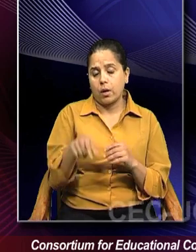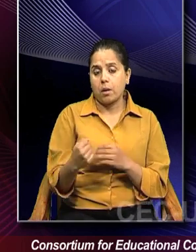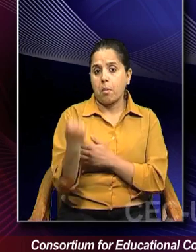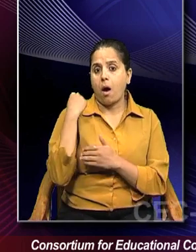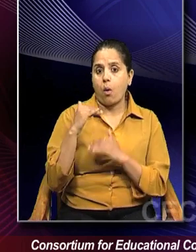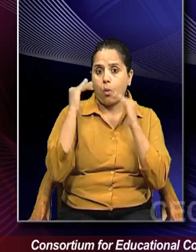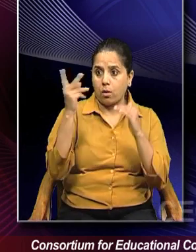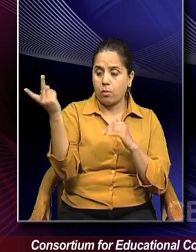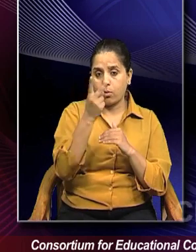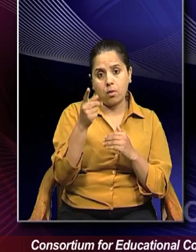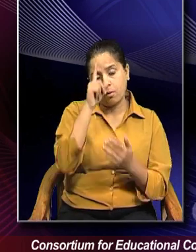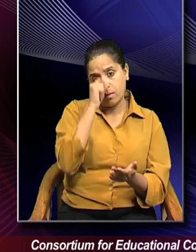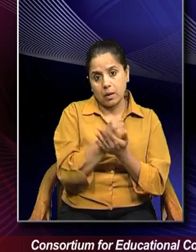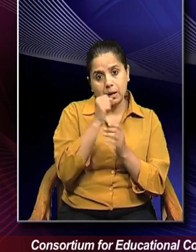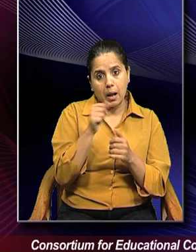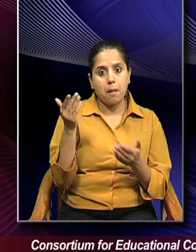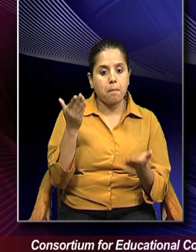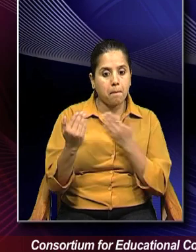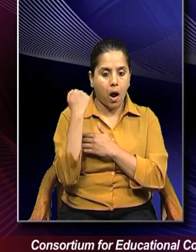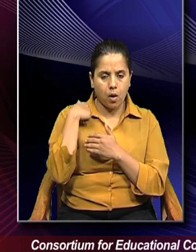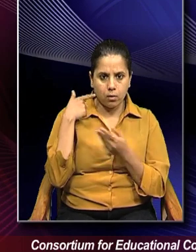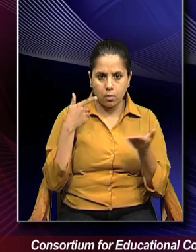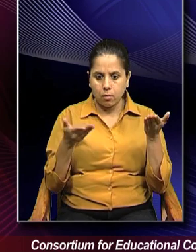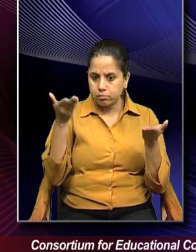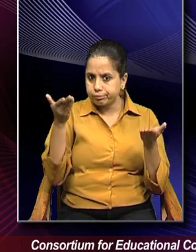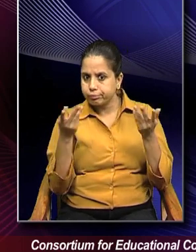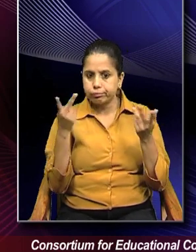powers to maintain balance of power.